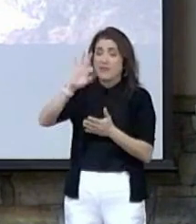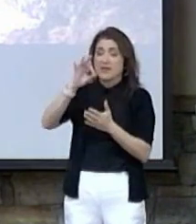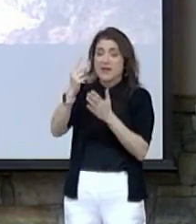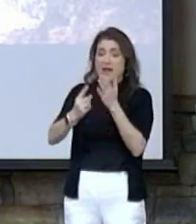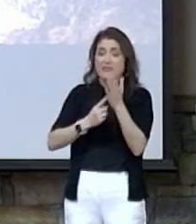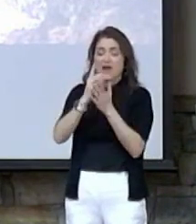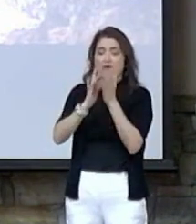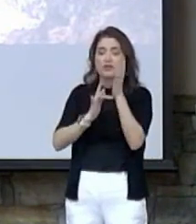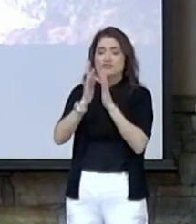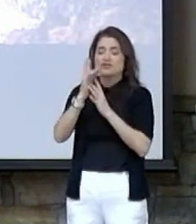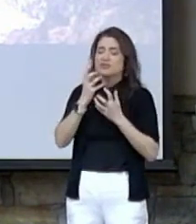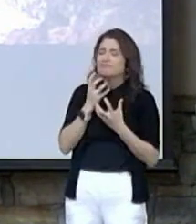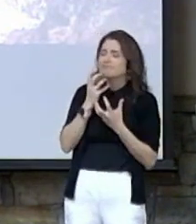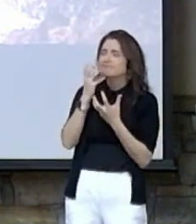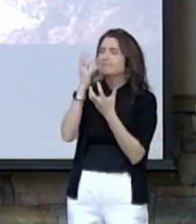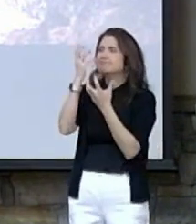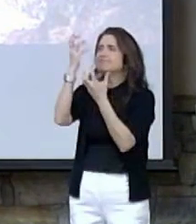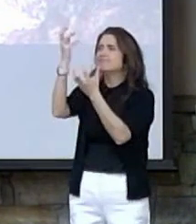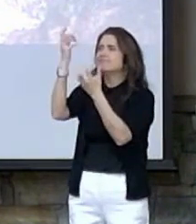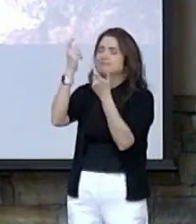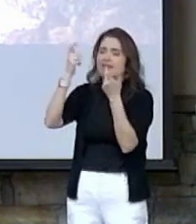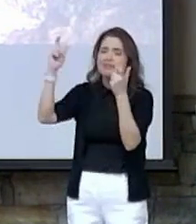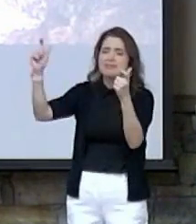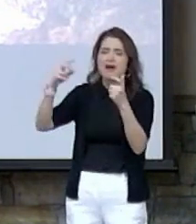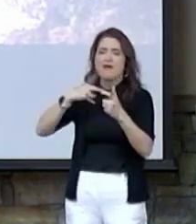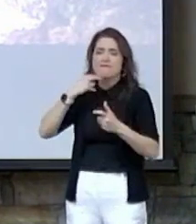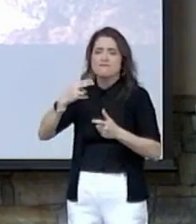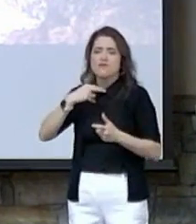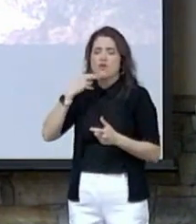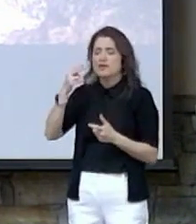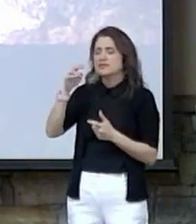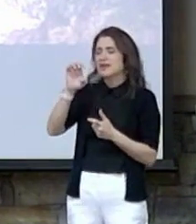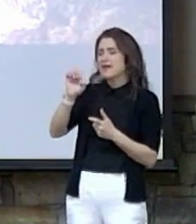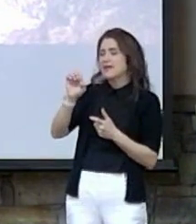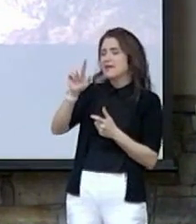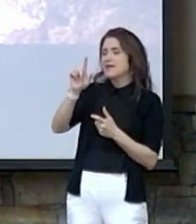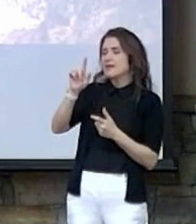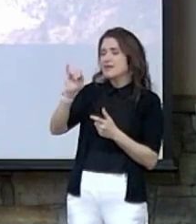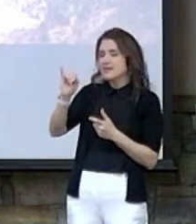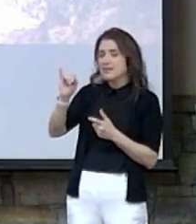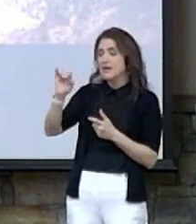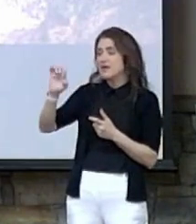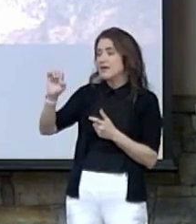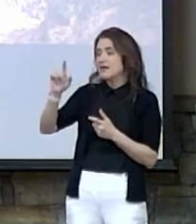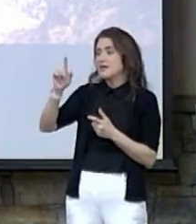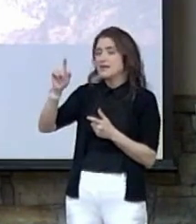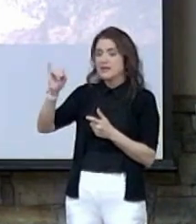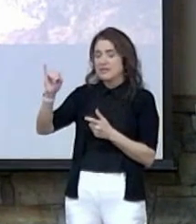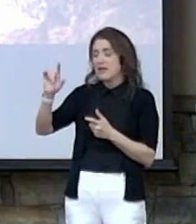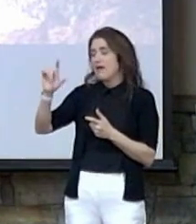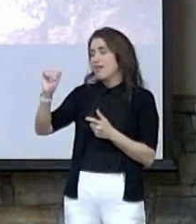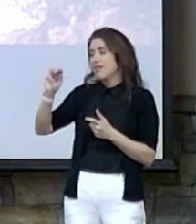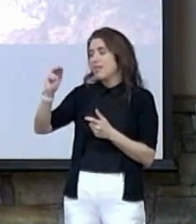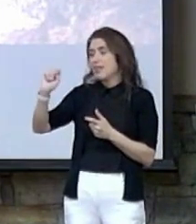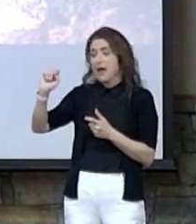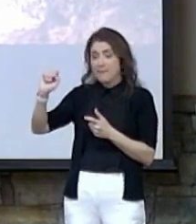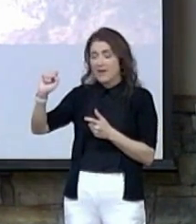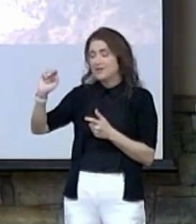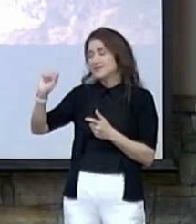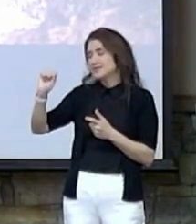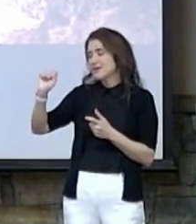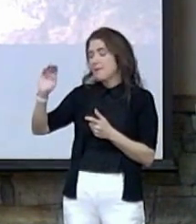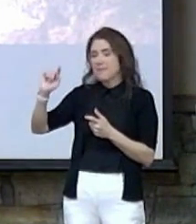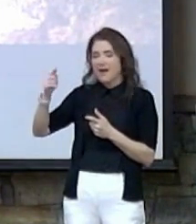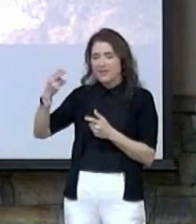with a loud voice, saying, Eli, Eli, lama sabachthani, that is, my God, why have you forsaken